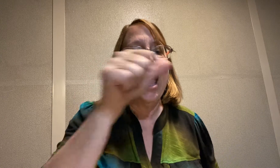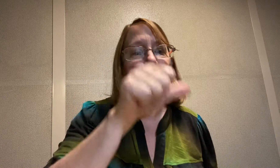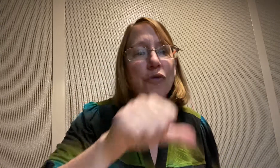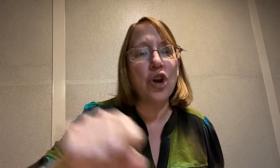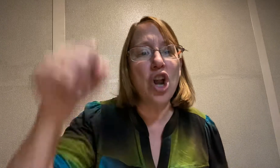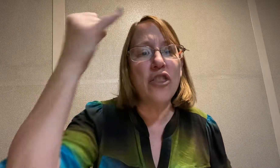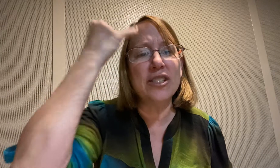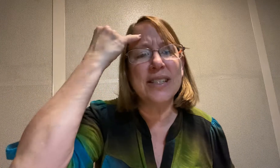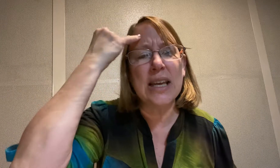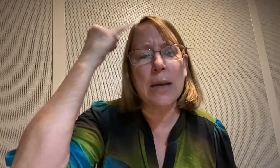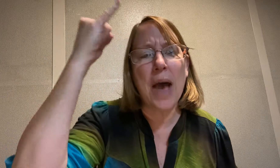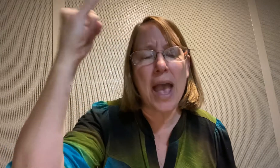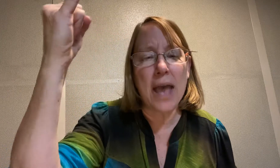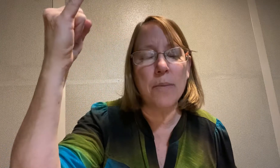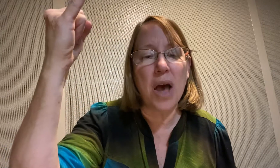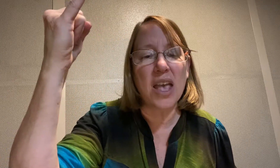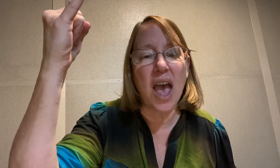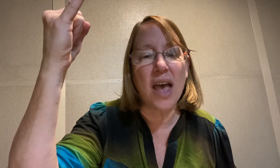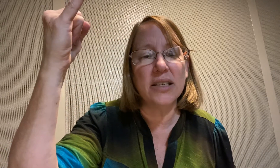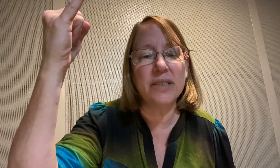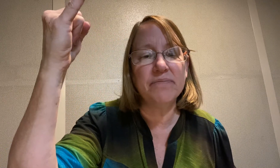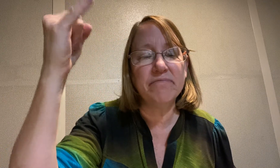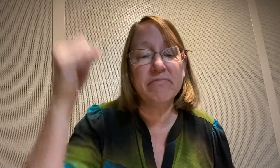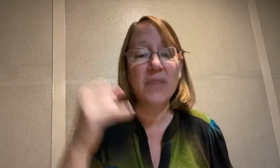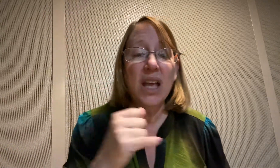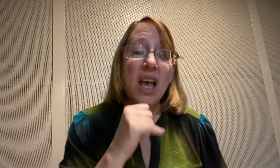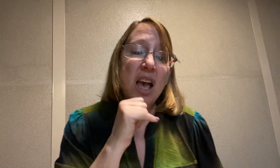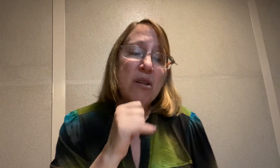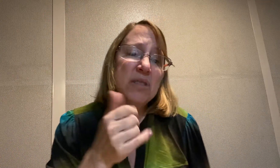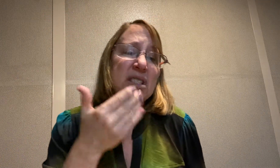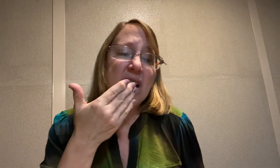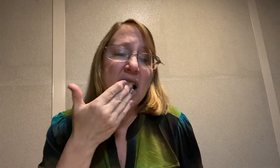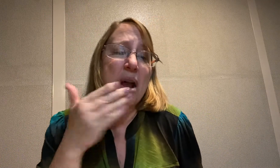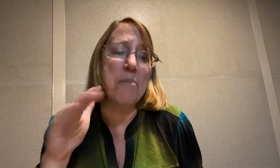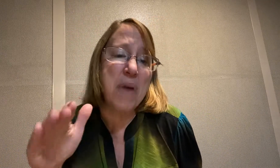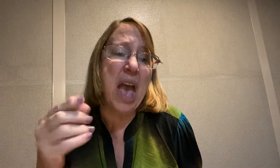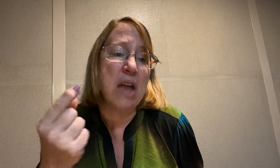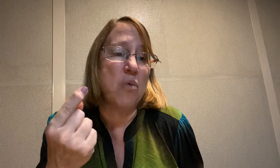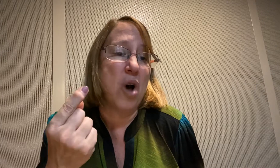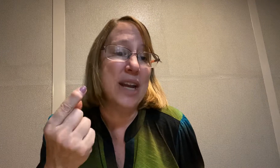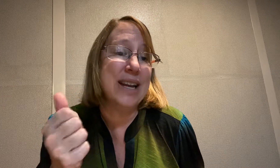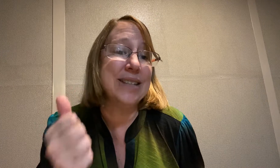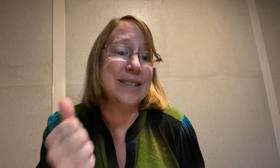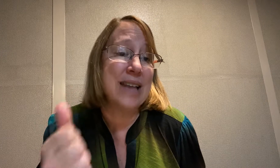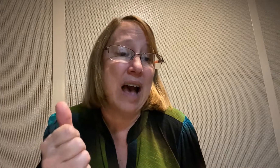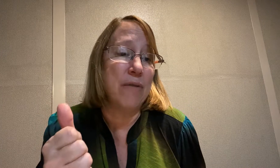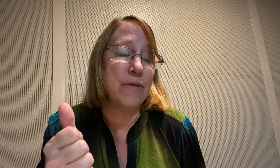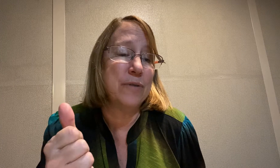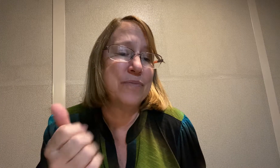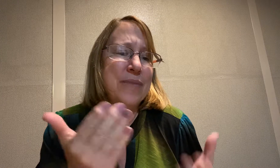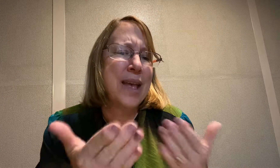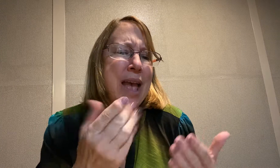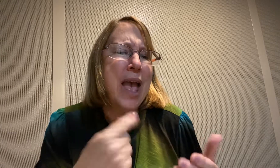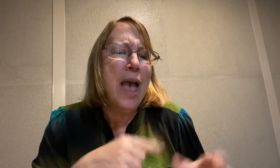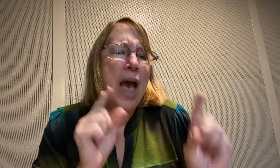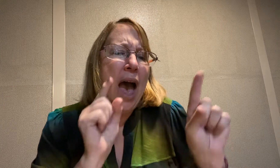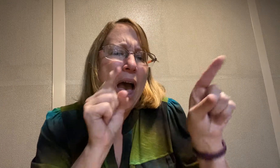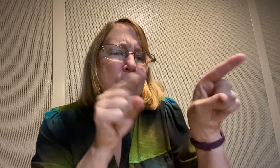for another scheme I had in my head, it was not a bad one in itself. I would